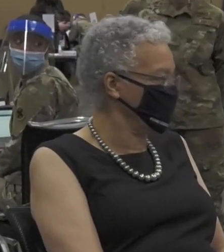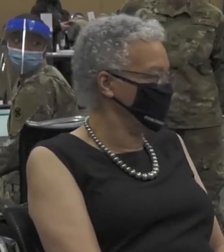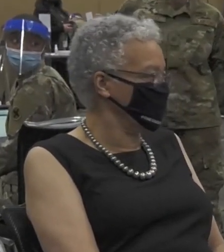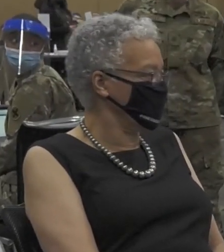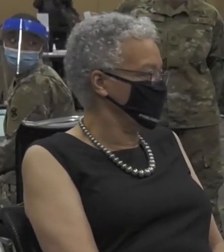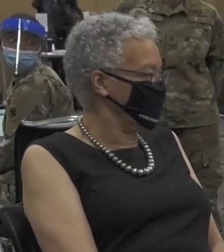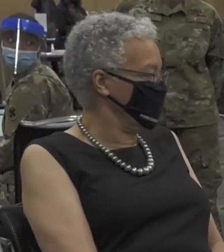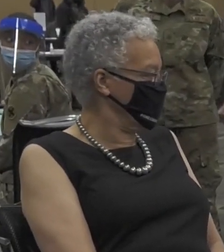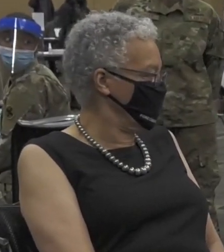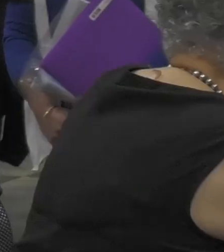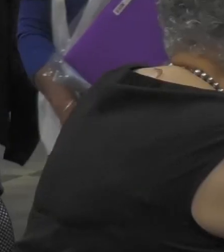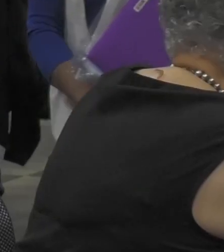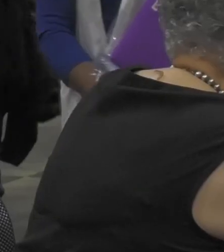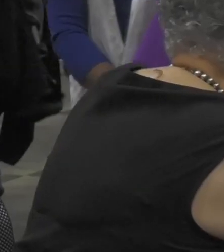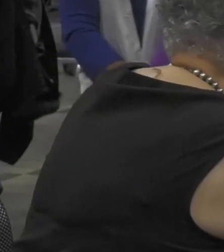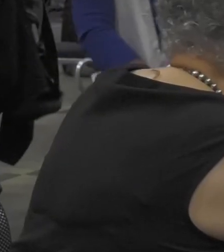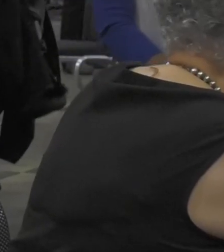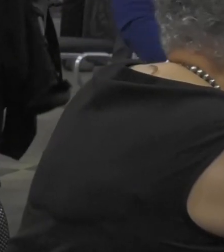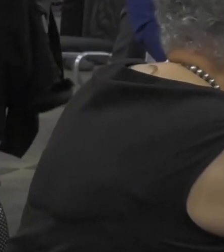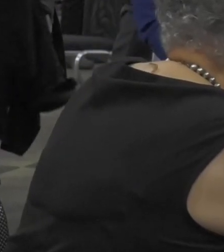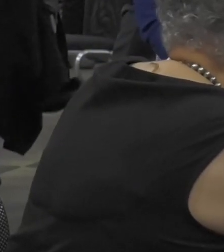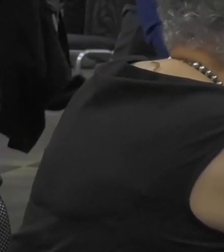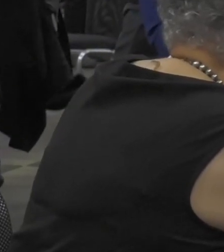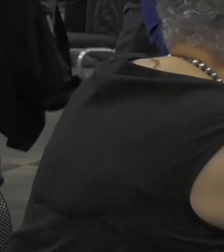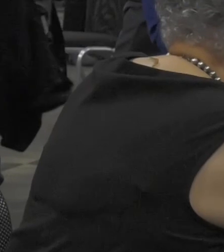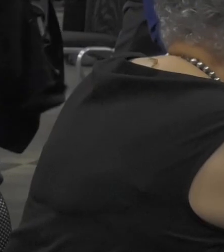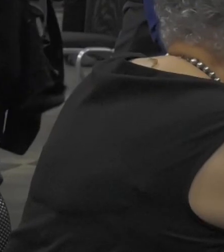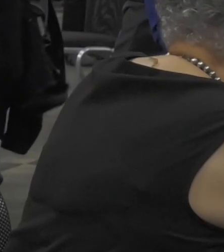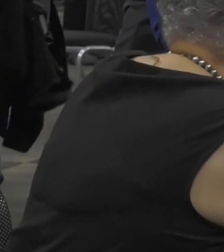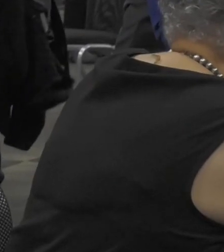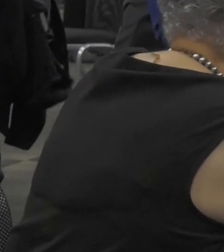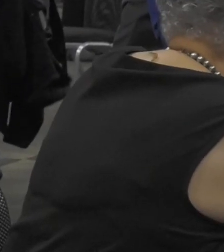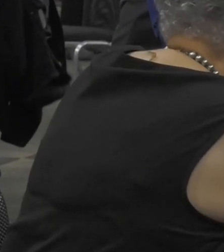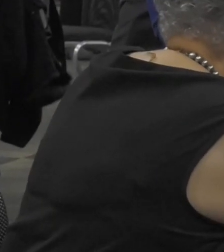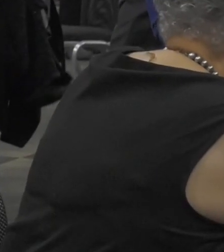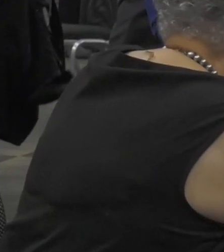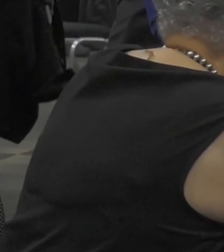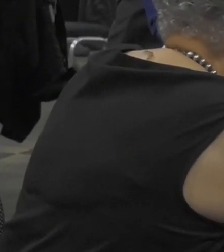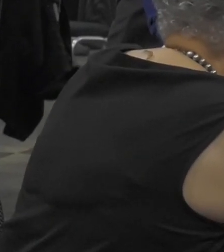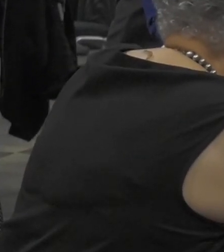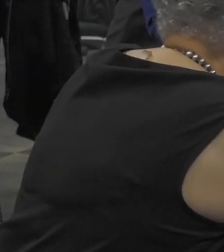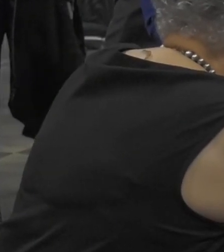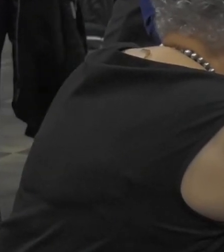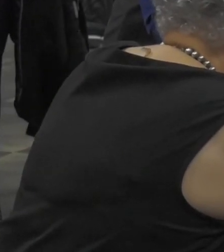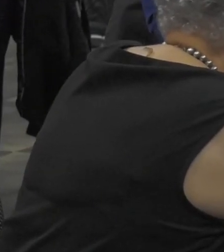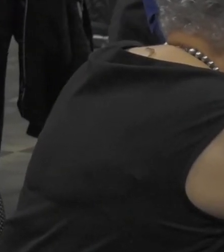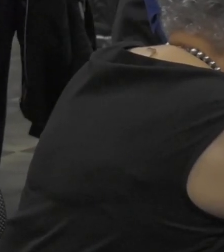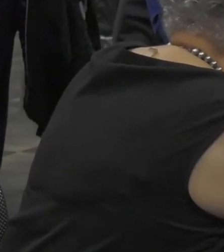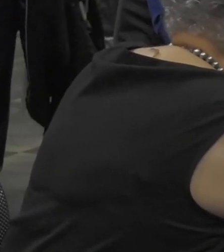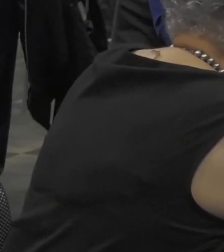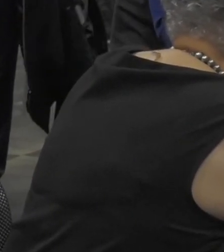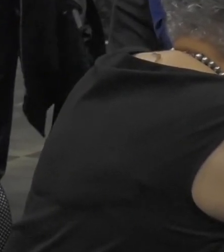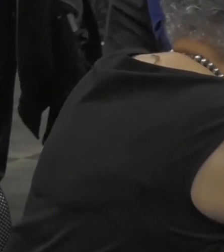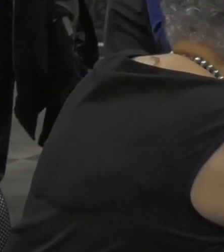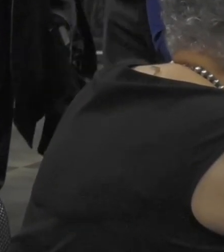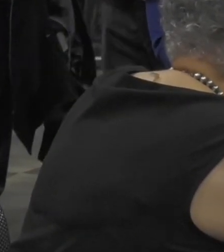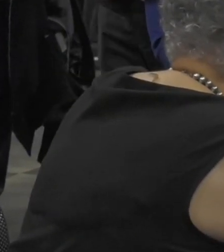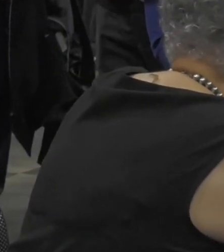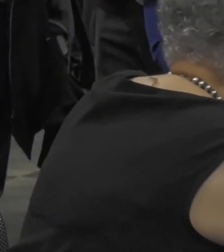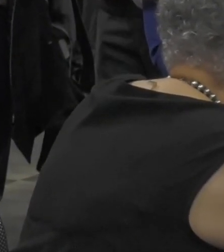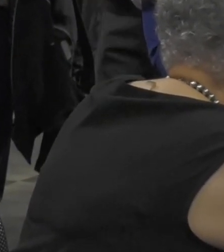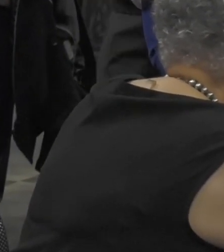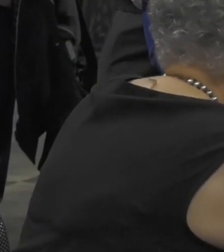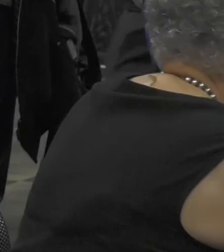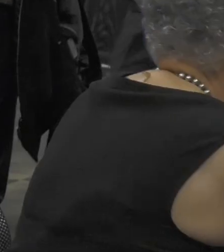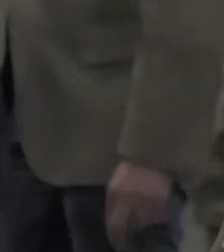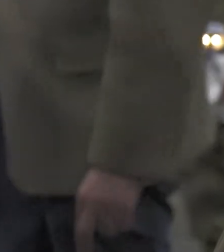queue. Every time we update the site with availability of appointments, you will get notifications based on that information, and if you're eligible at the